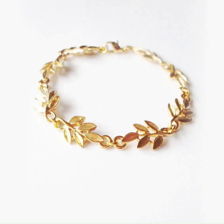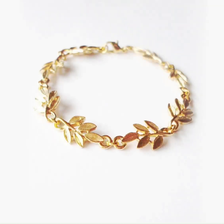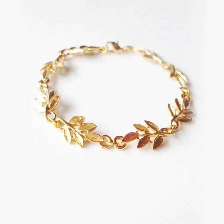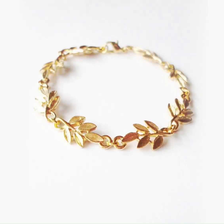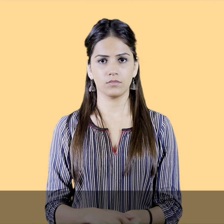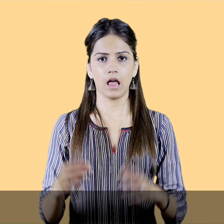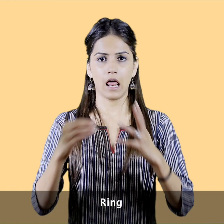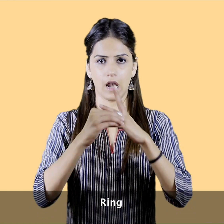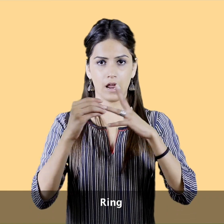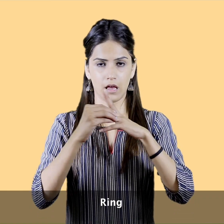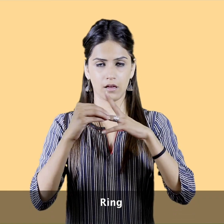ring,